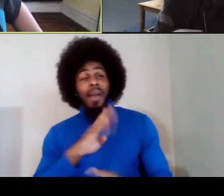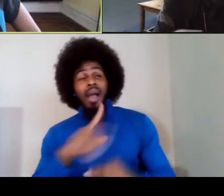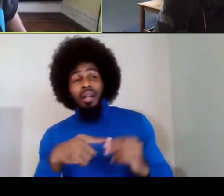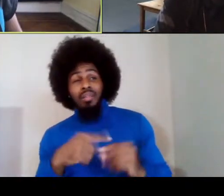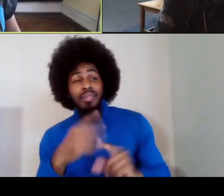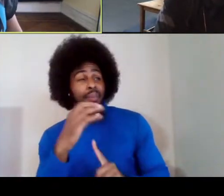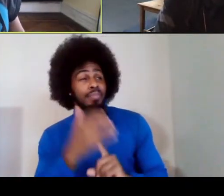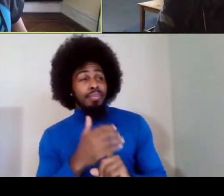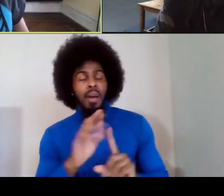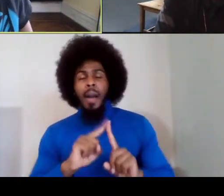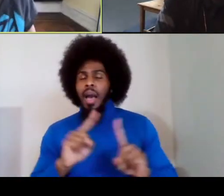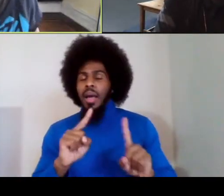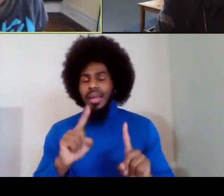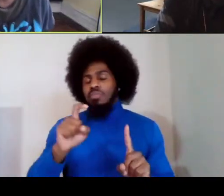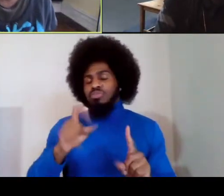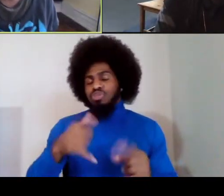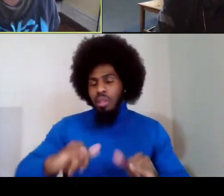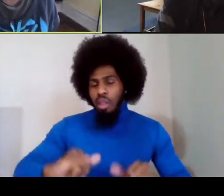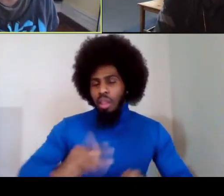but